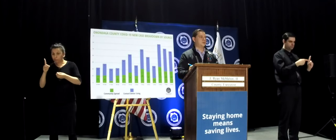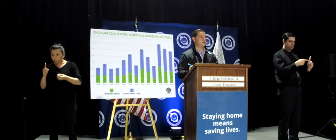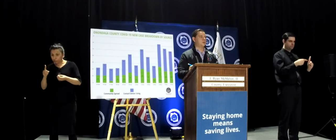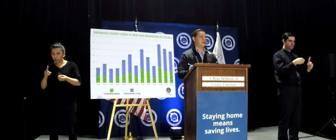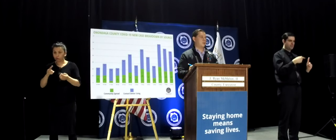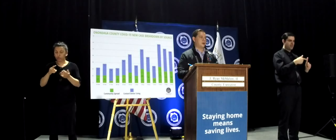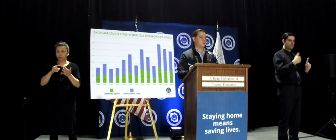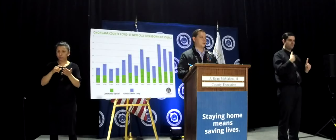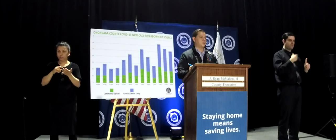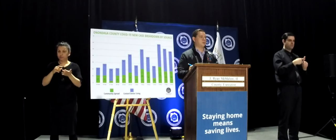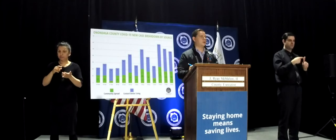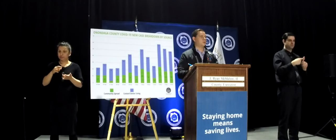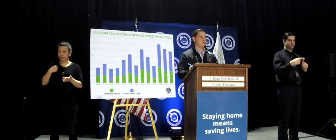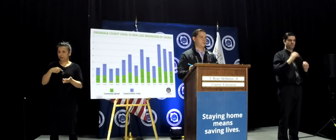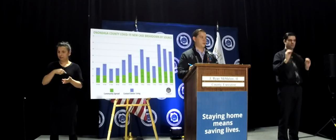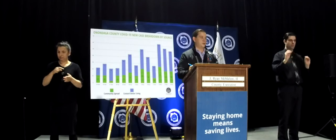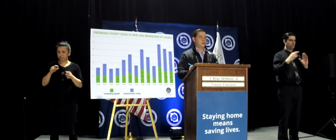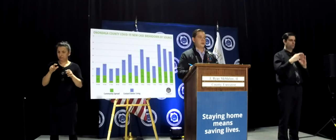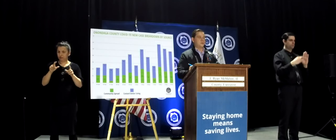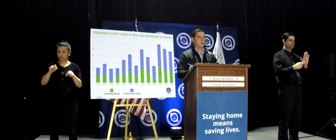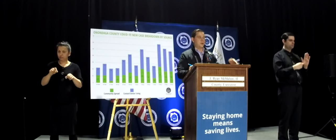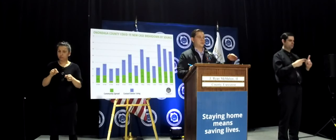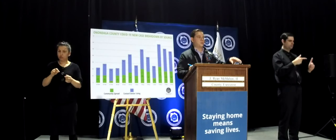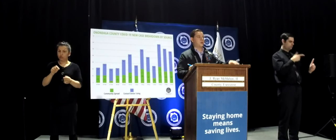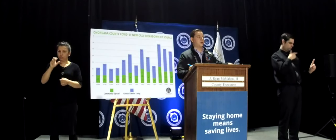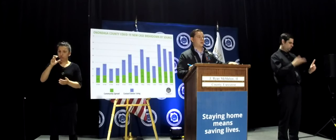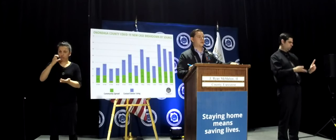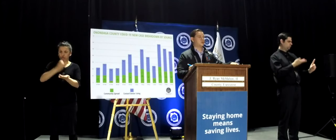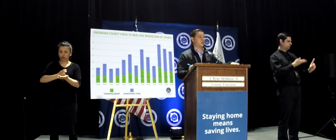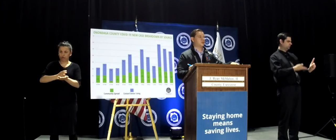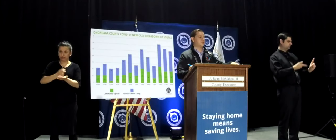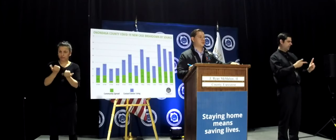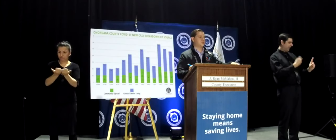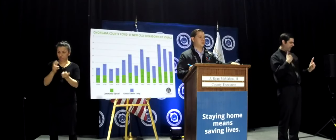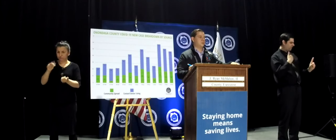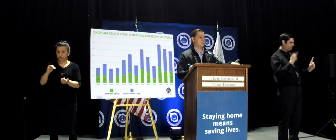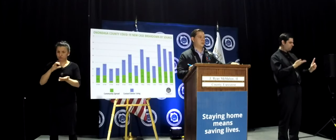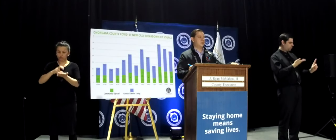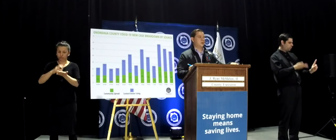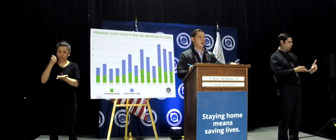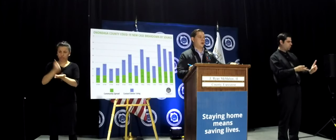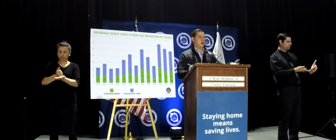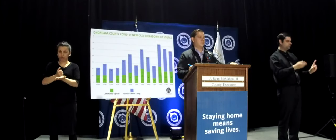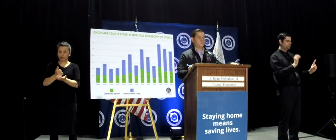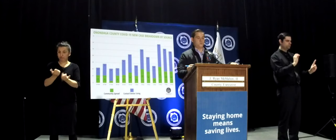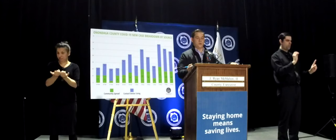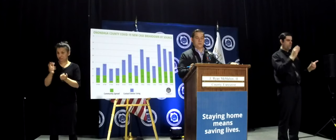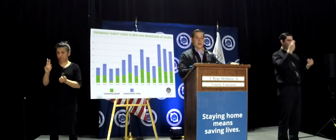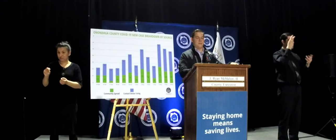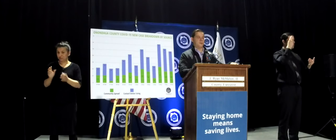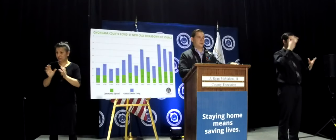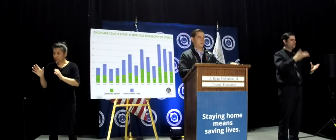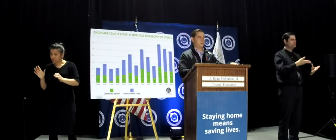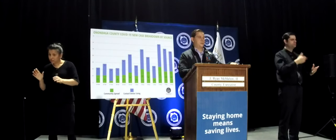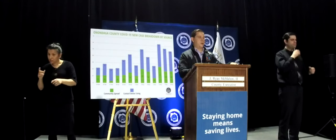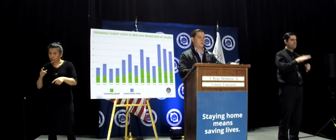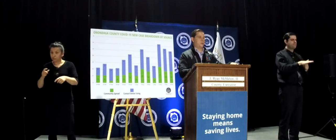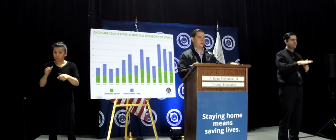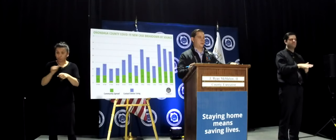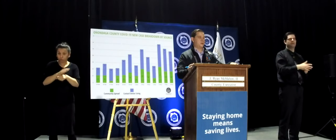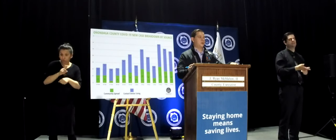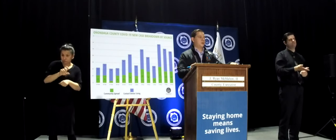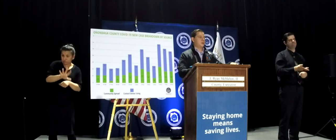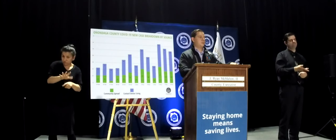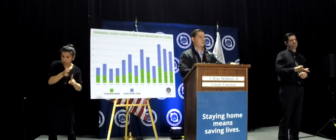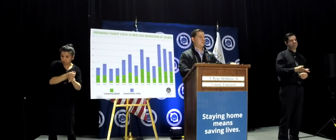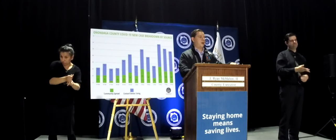Grazi at Pizza Freet's not registering him to come get Pizza Freet? If he wants to put in a registration system, we'd be happy to maybe team up with